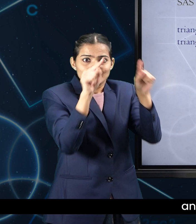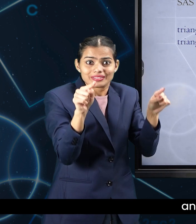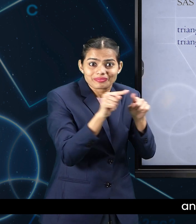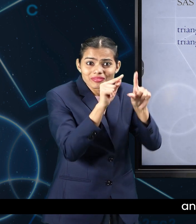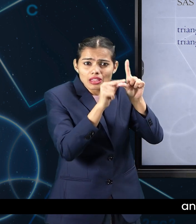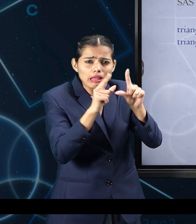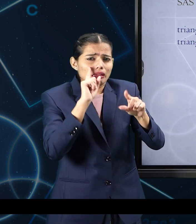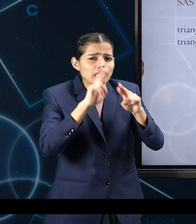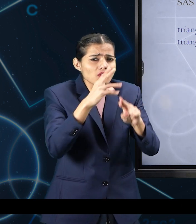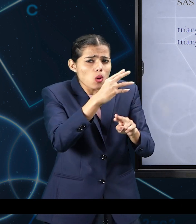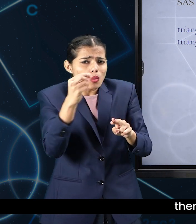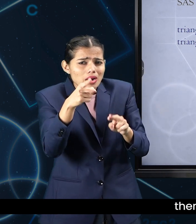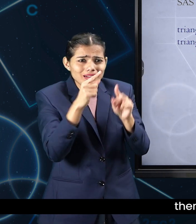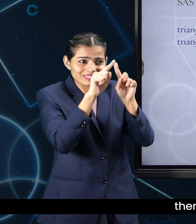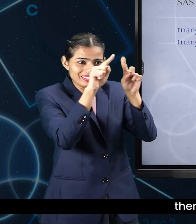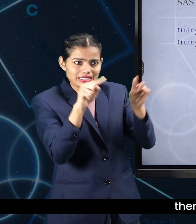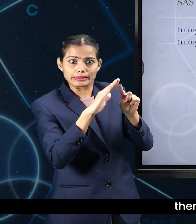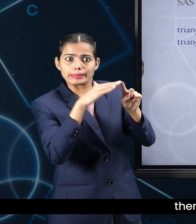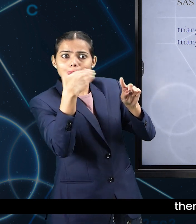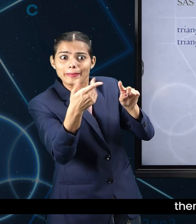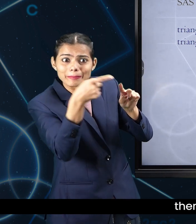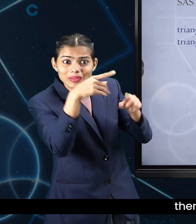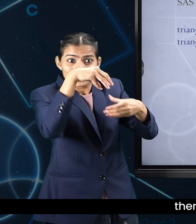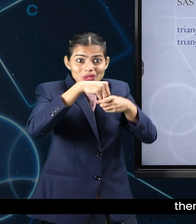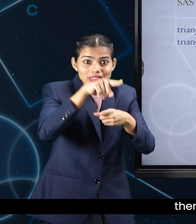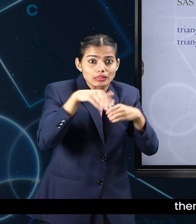them are proportional, then the two triangles are proportional,